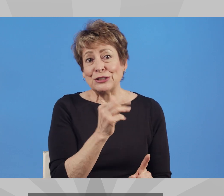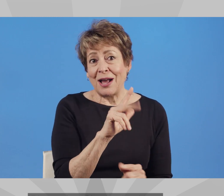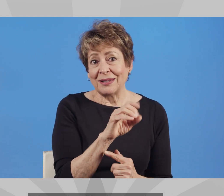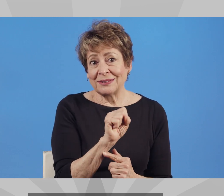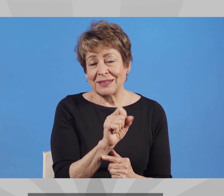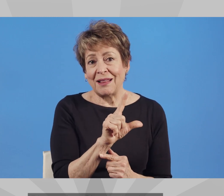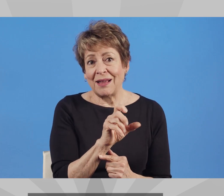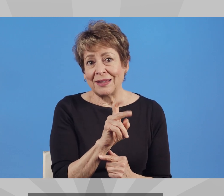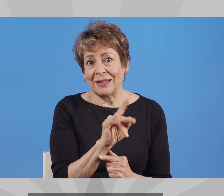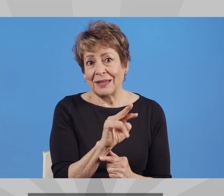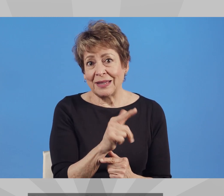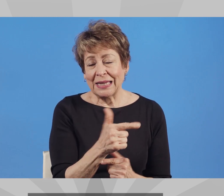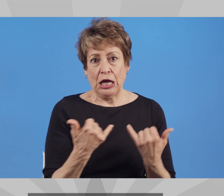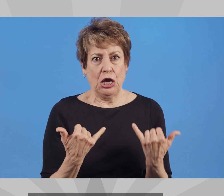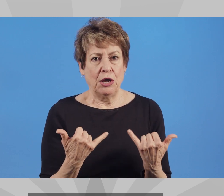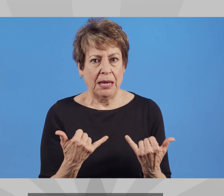Biography.